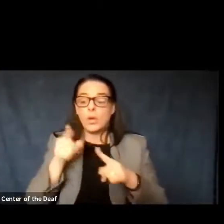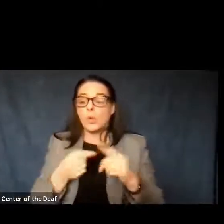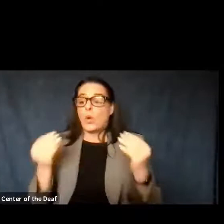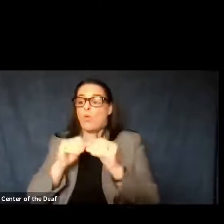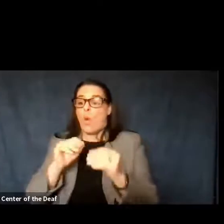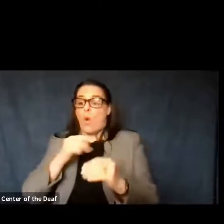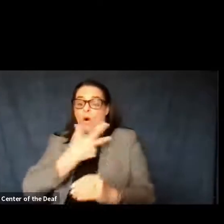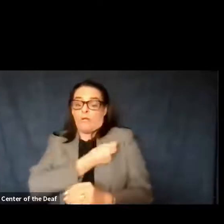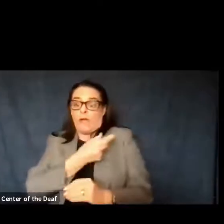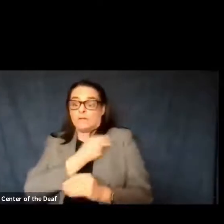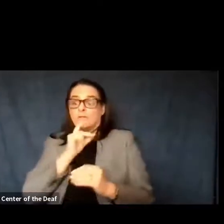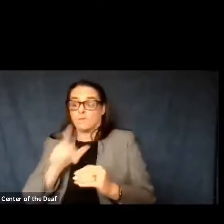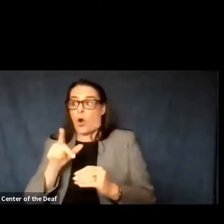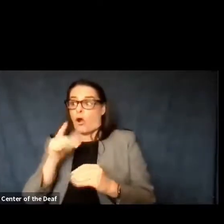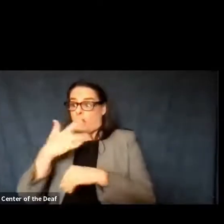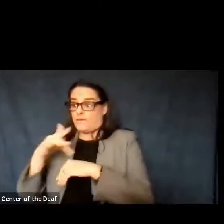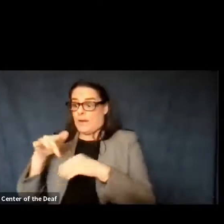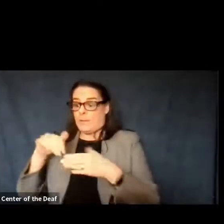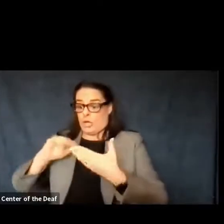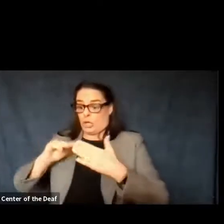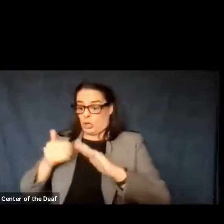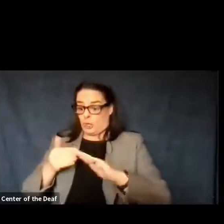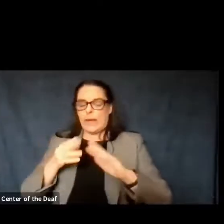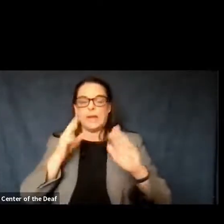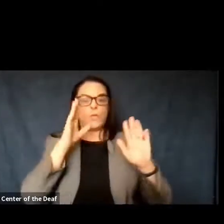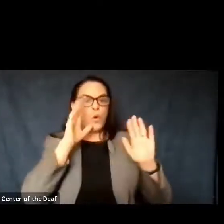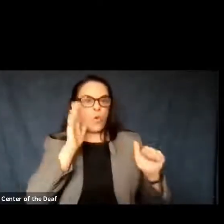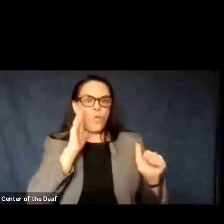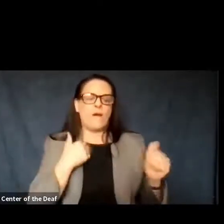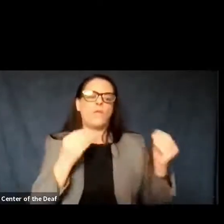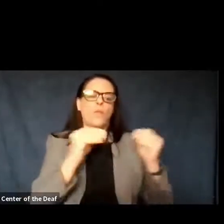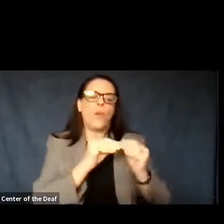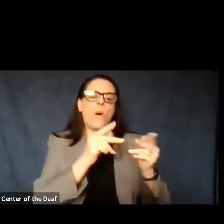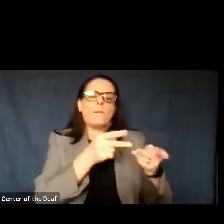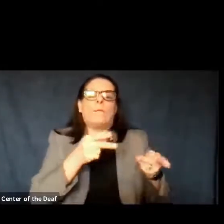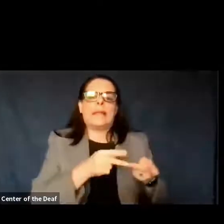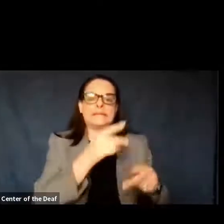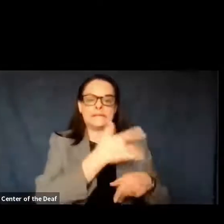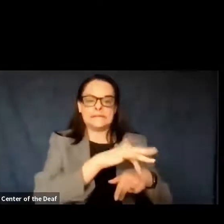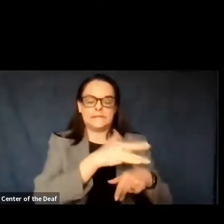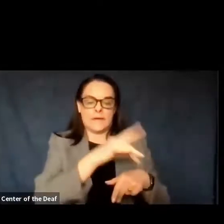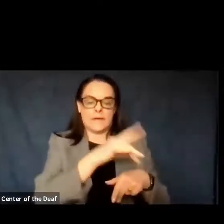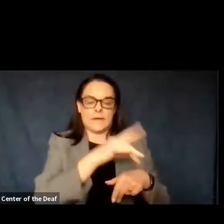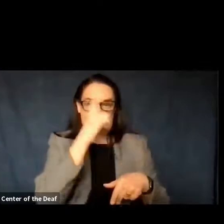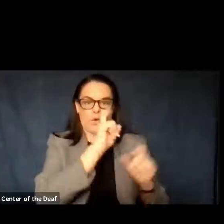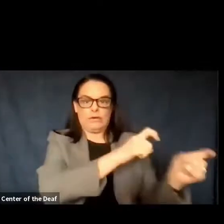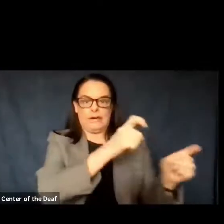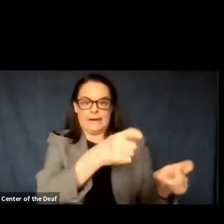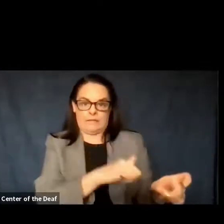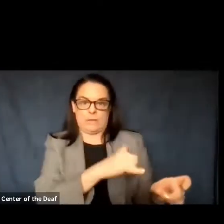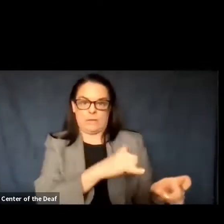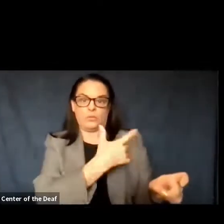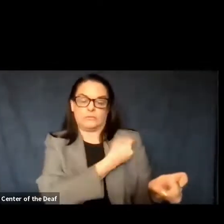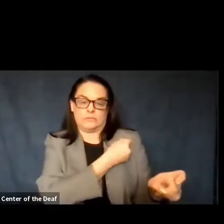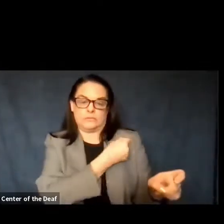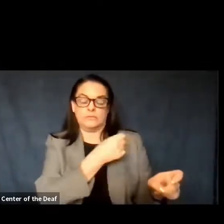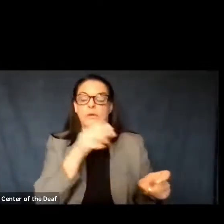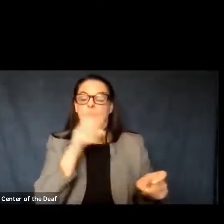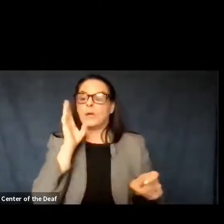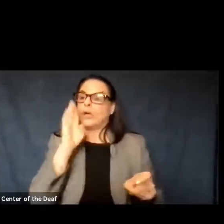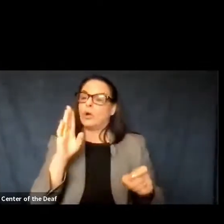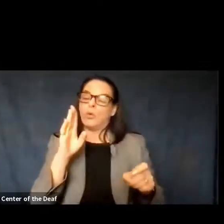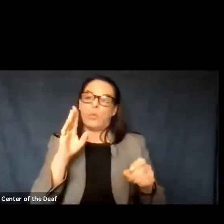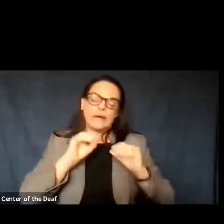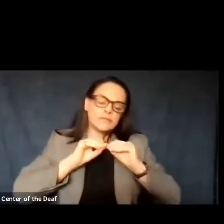places available for those in our community to get vaccinated. We'll use every opportunity we have to get the word out through all